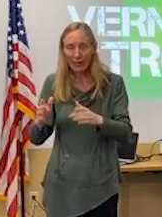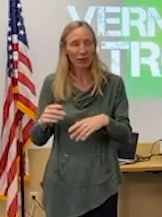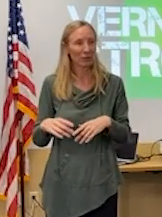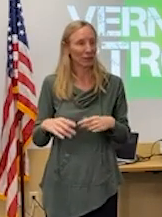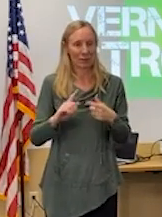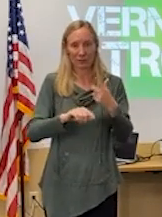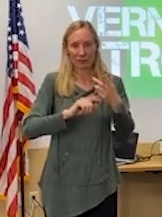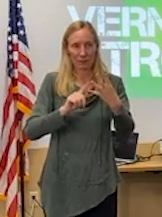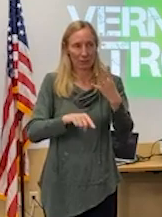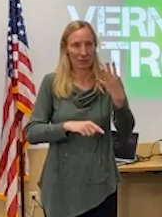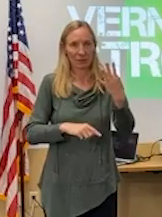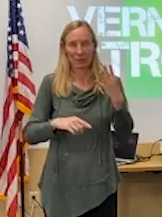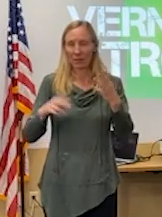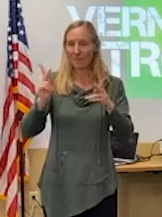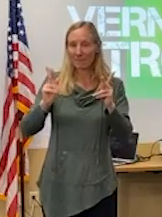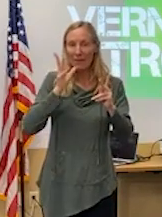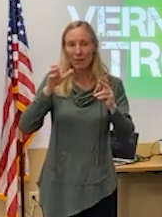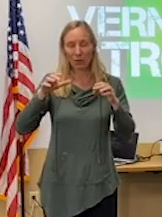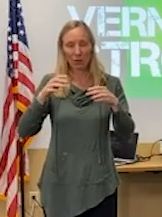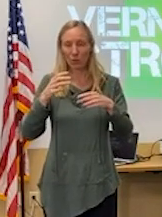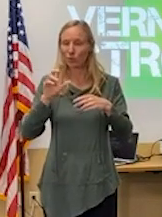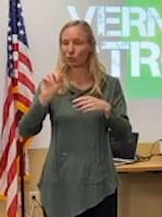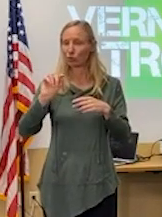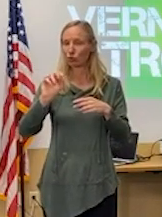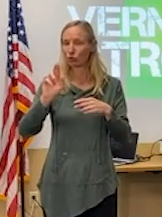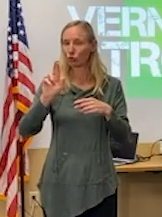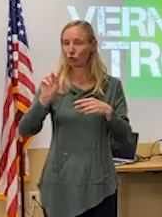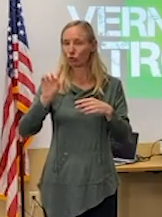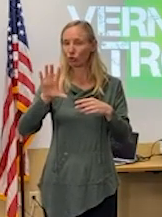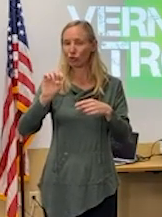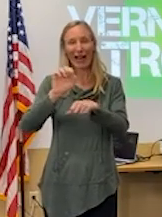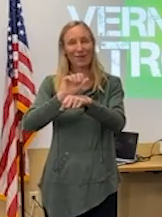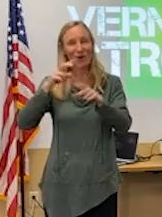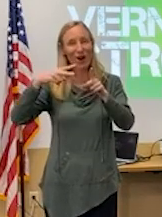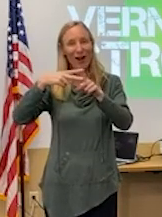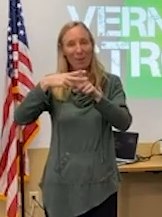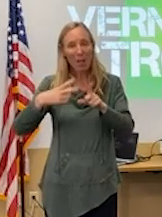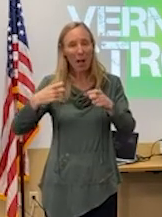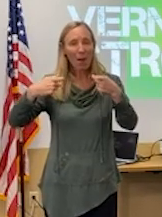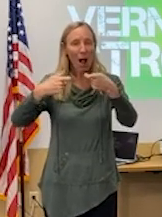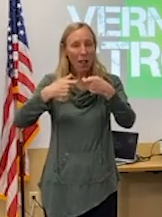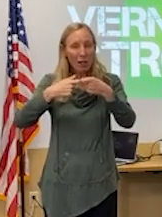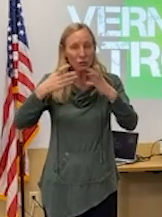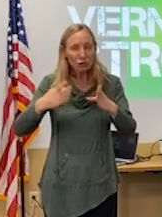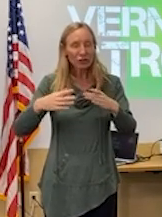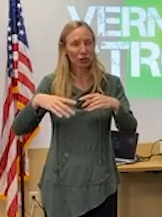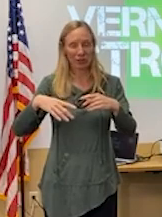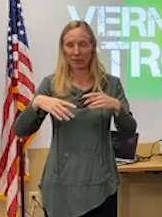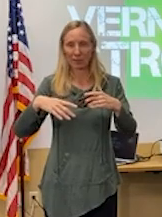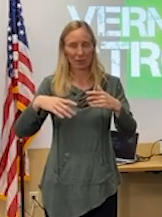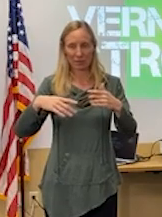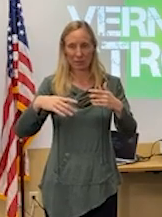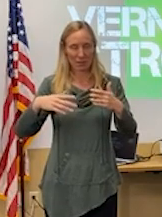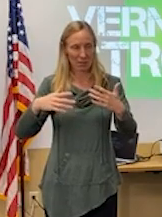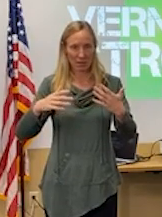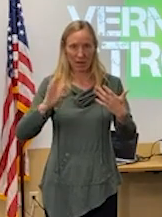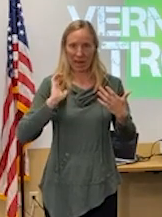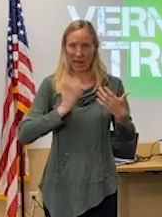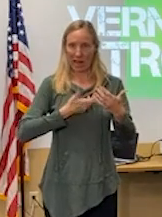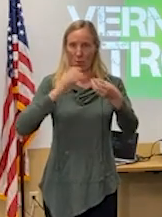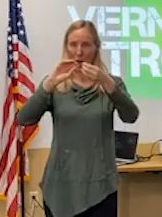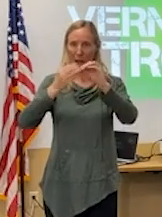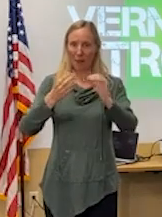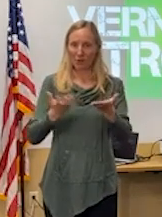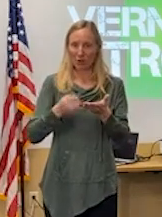educators, talking about tradespeople, it's the same issue. Our demographics are impacting